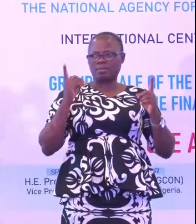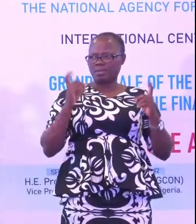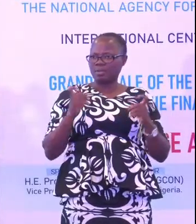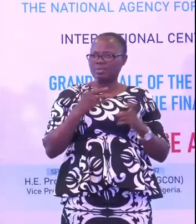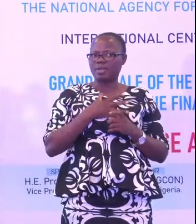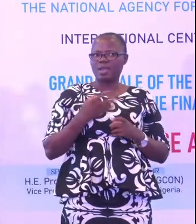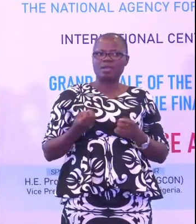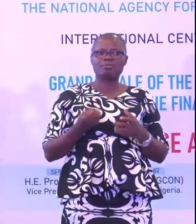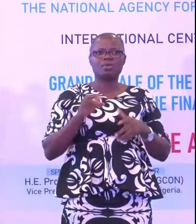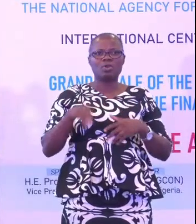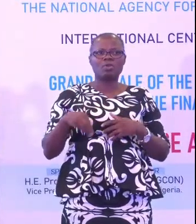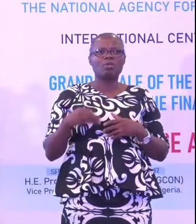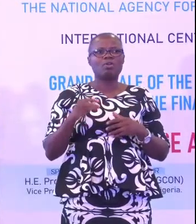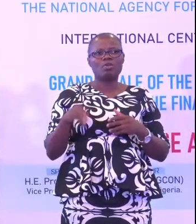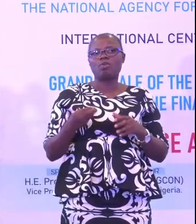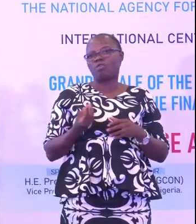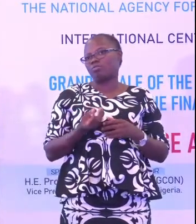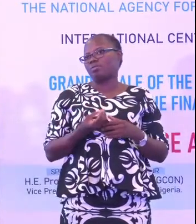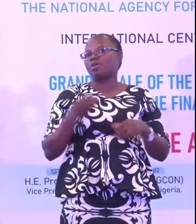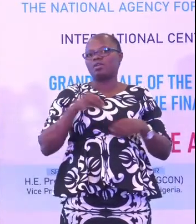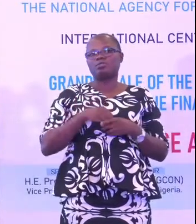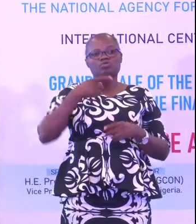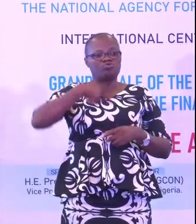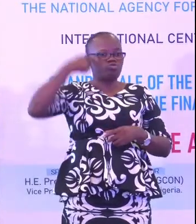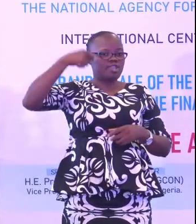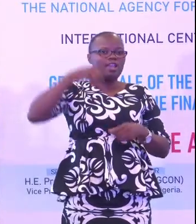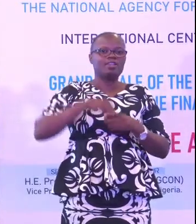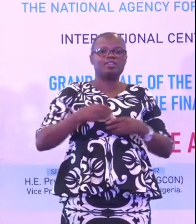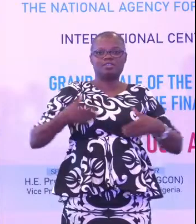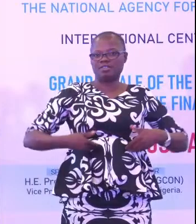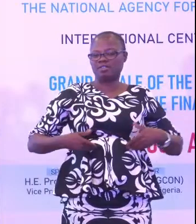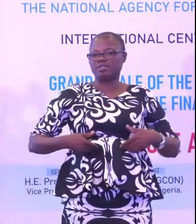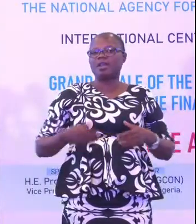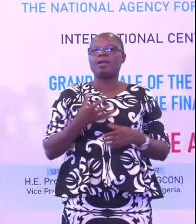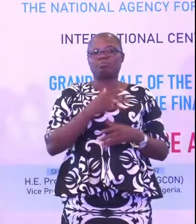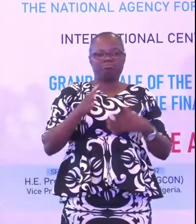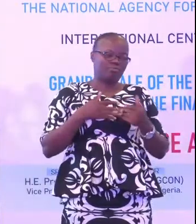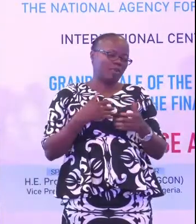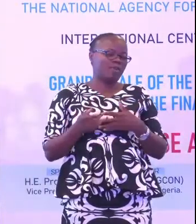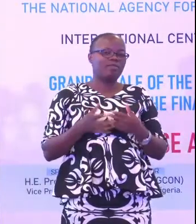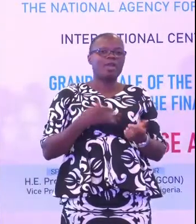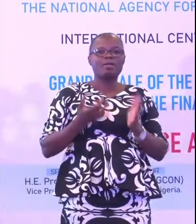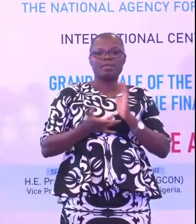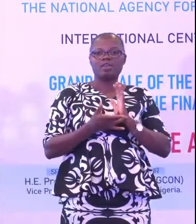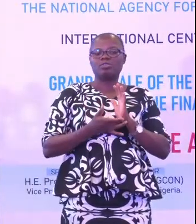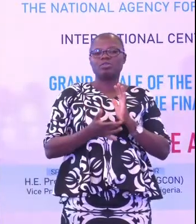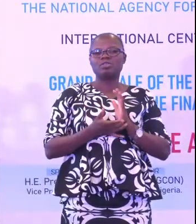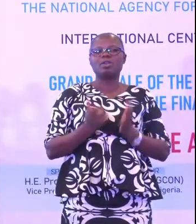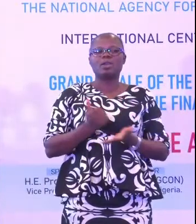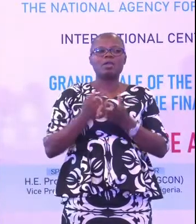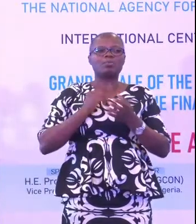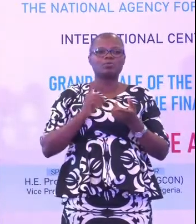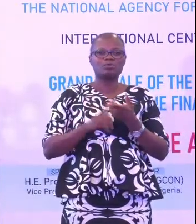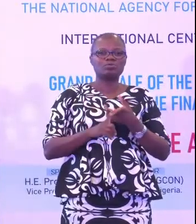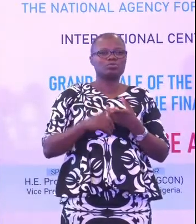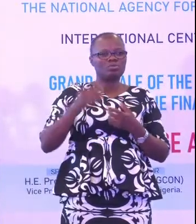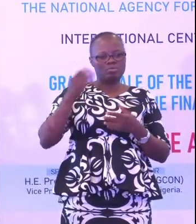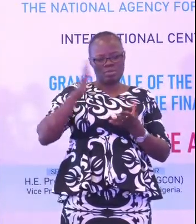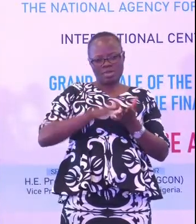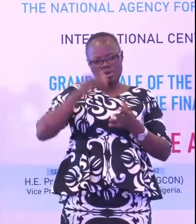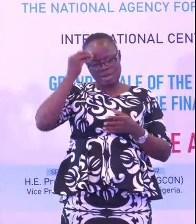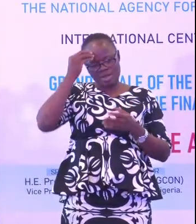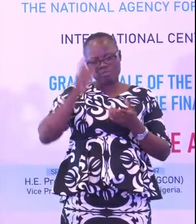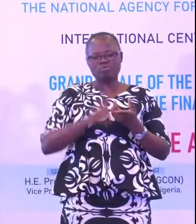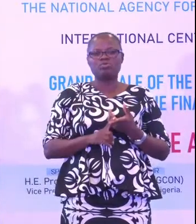the rising suicide rates of teenagers. However, technology can, of course, also alert authorities to